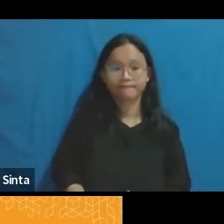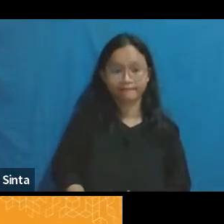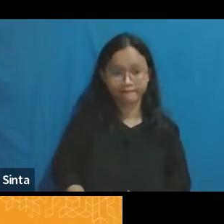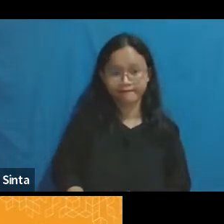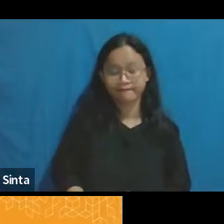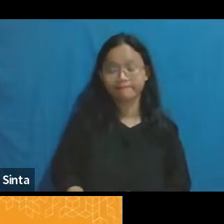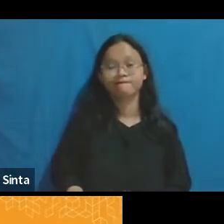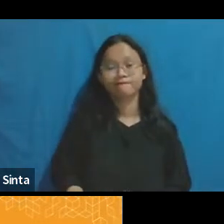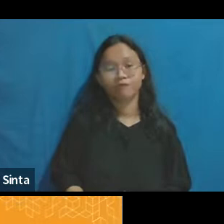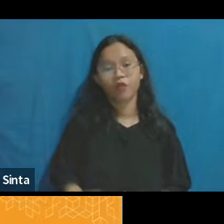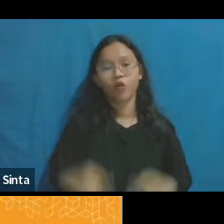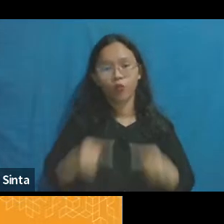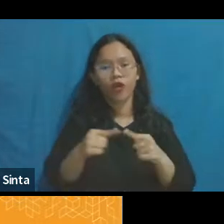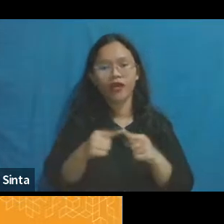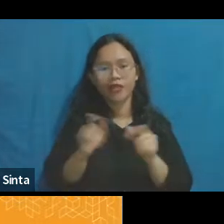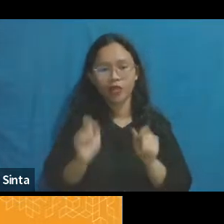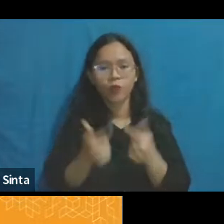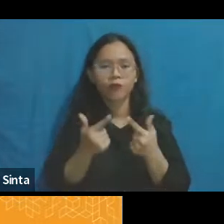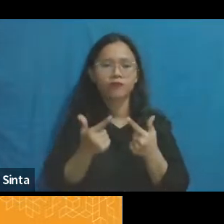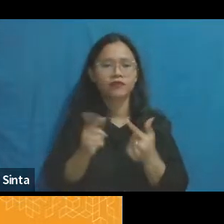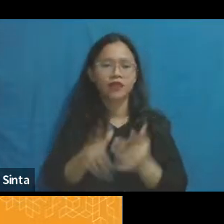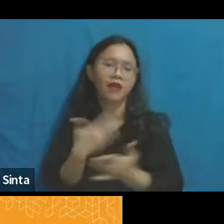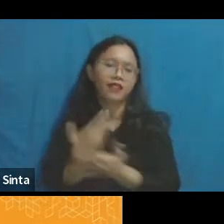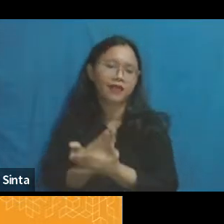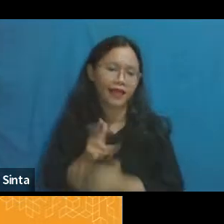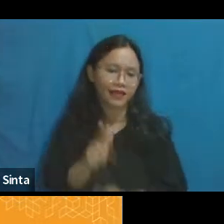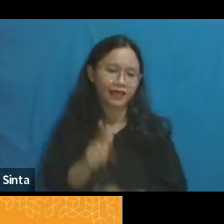So by saying that,